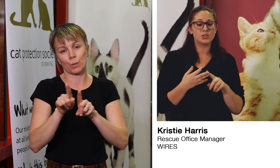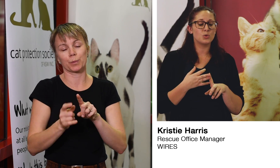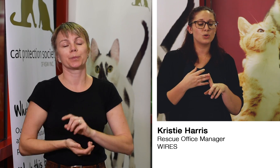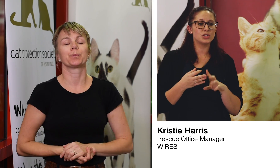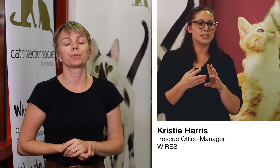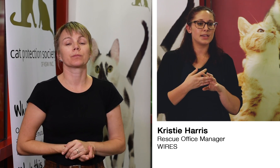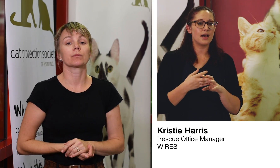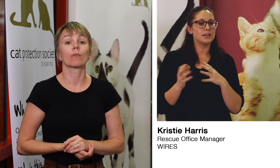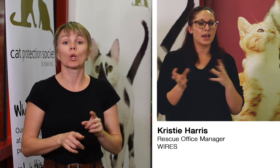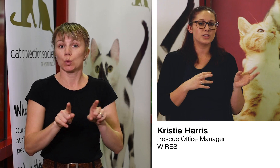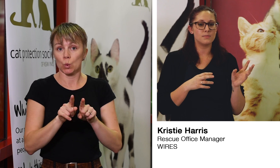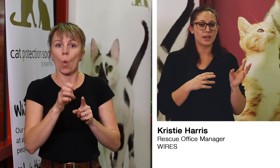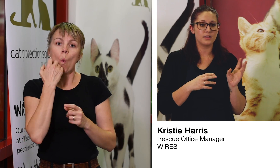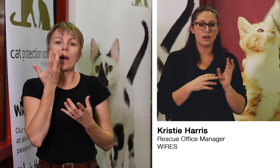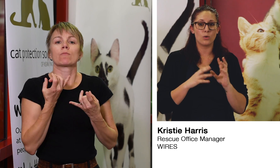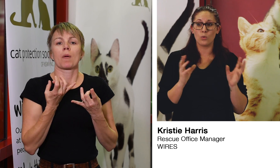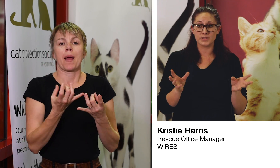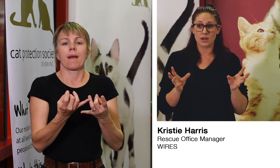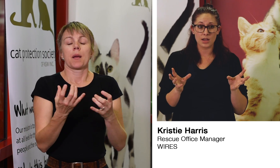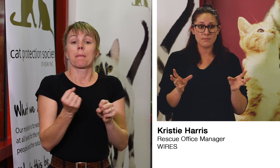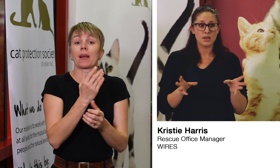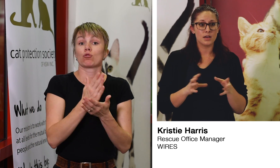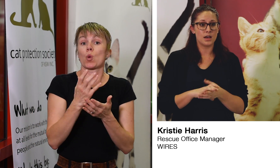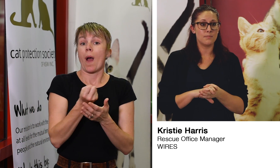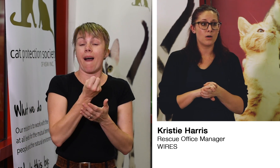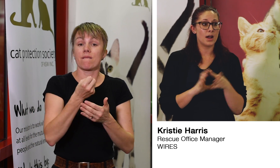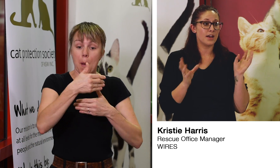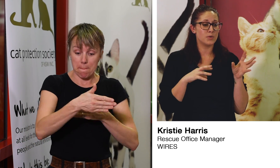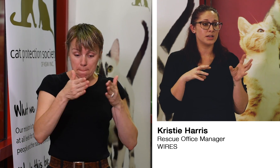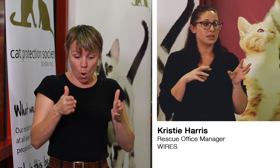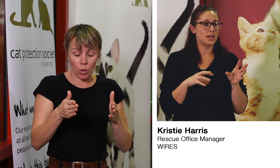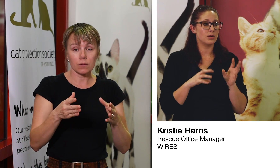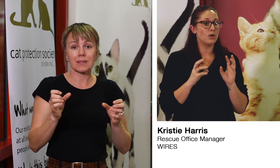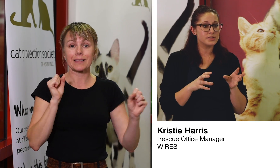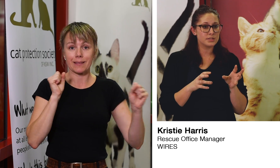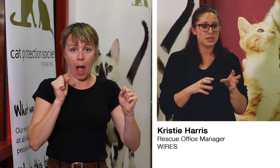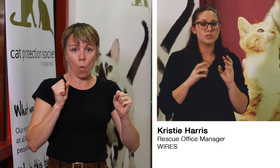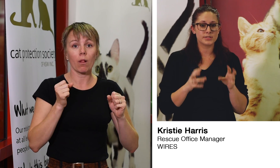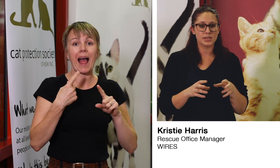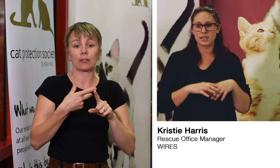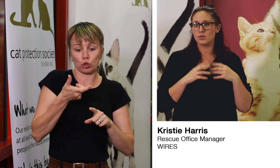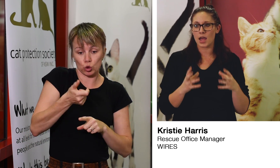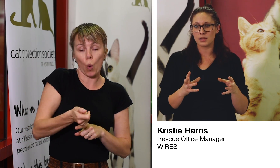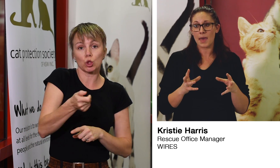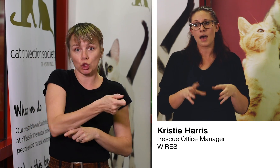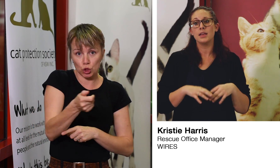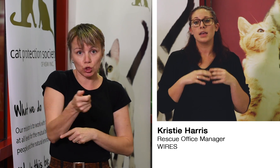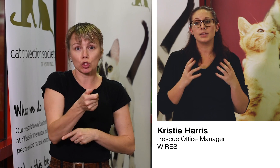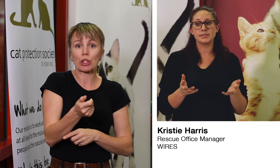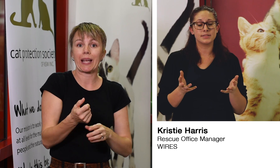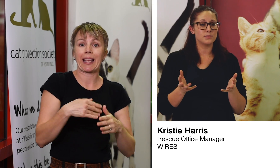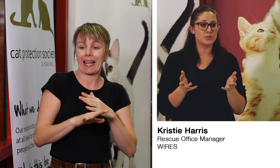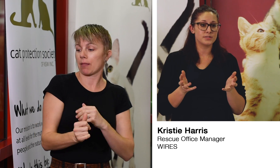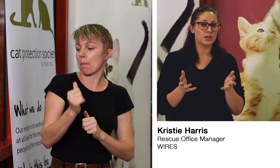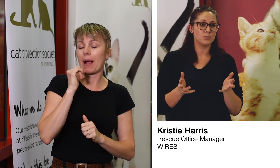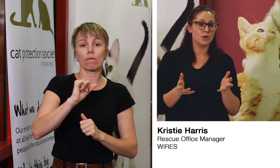box with a torch and a towel and have it in the back of your car all the time. I have mine in there constantly, just in case you're out and about and you